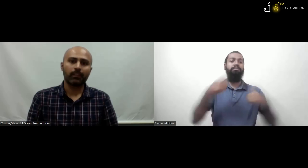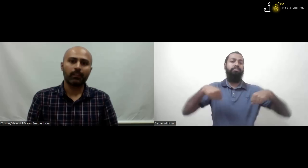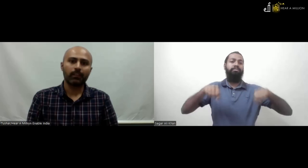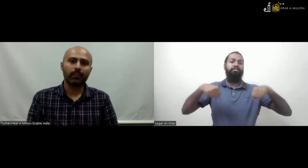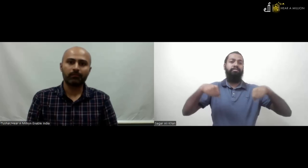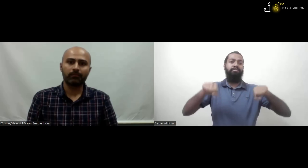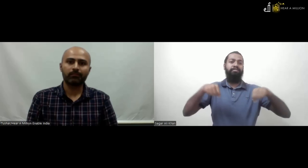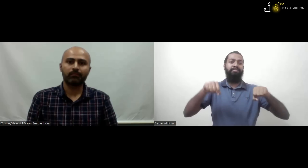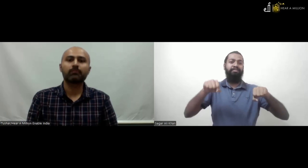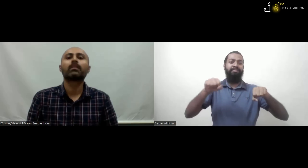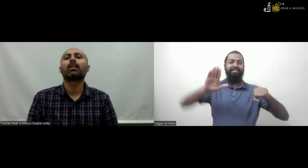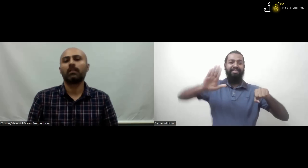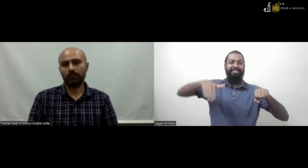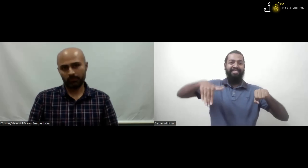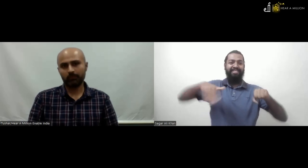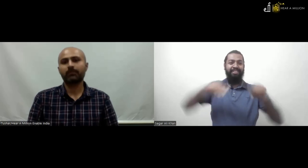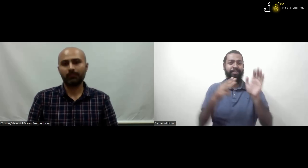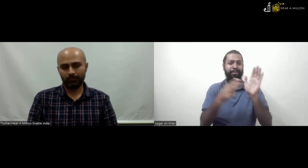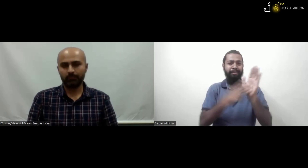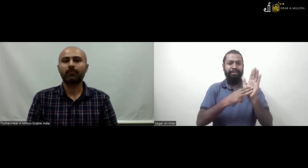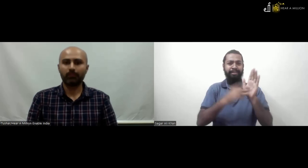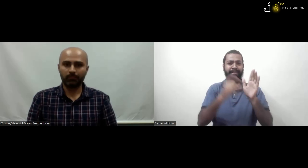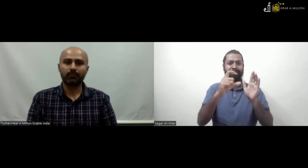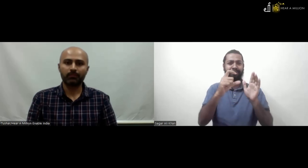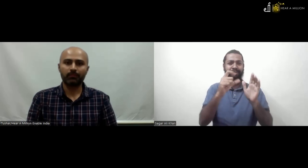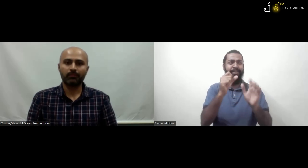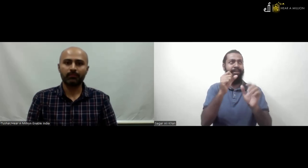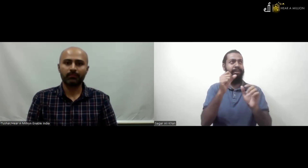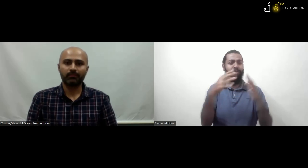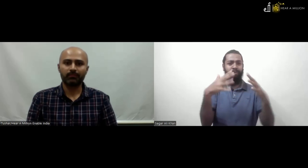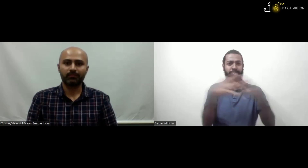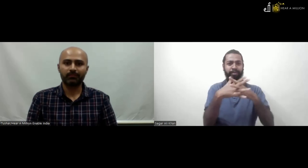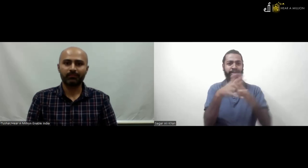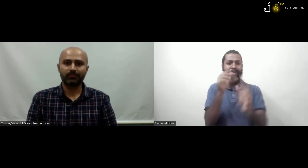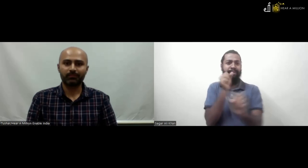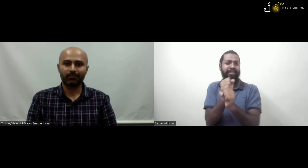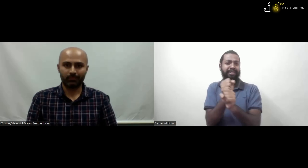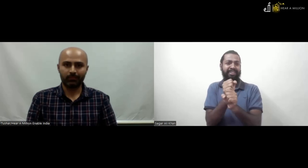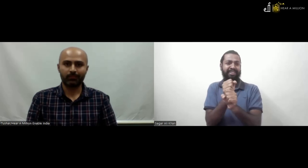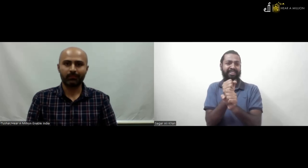Sure. So I do have a license, but it is only a two-wheeler license.